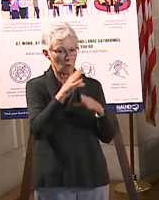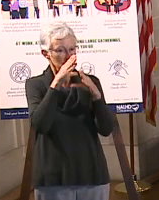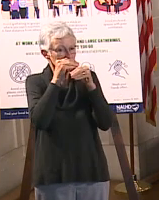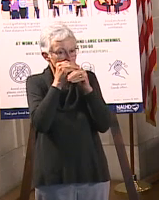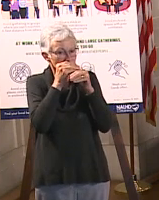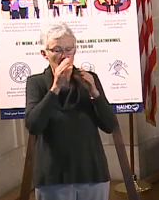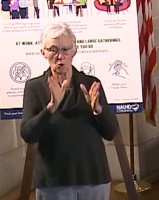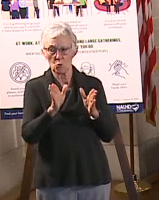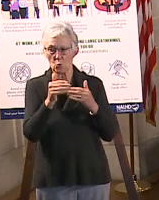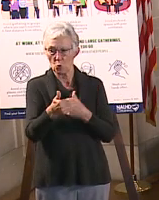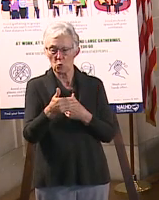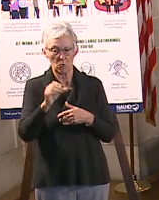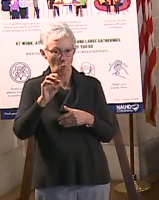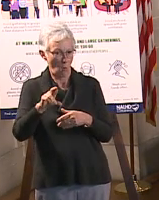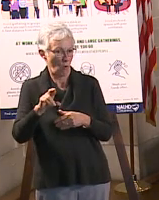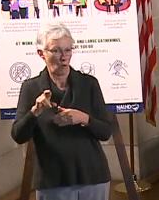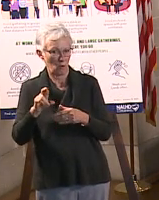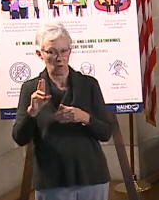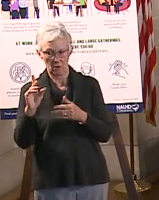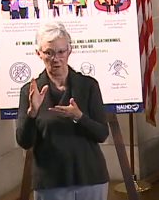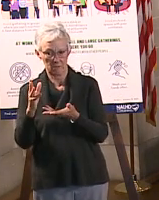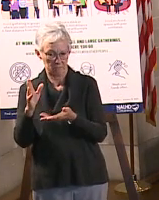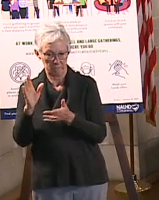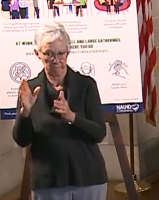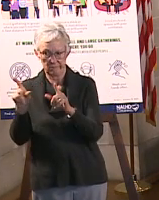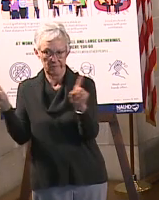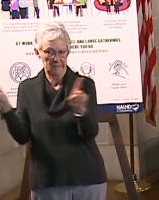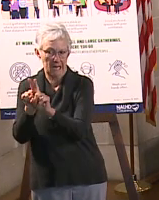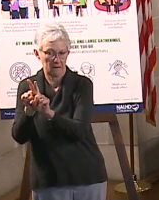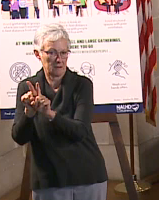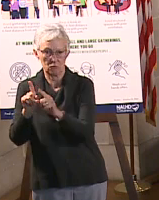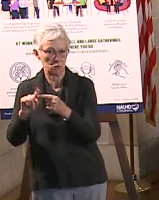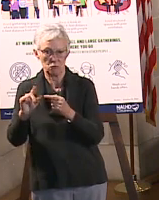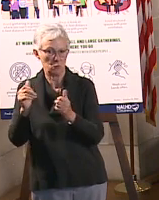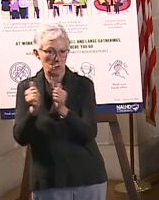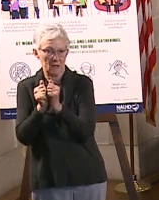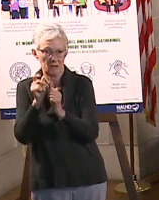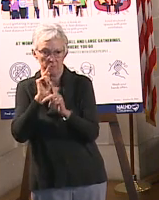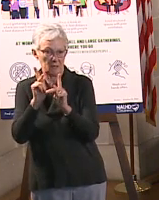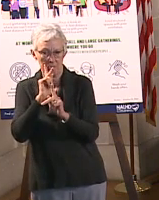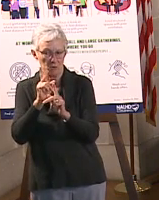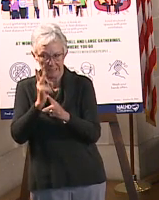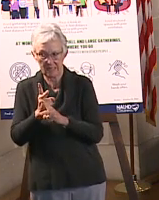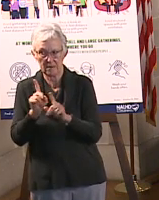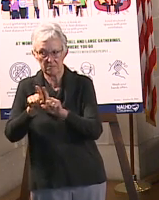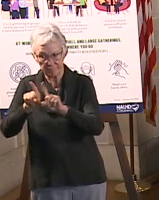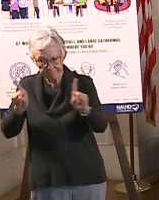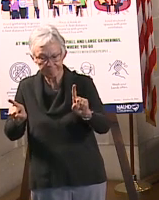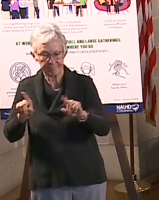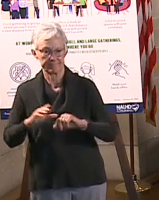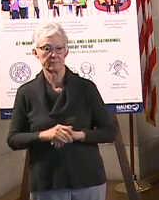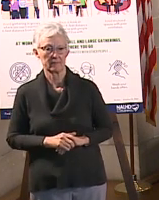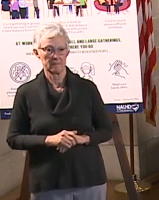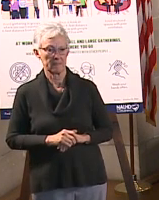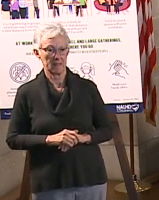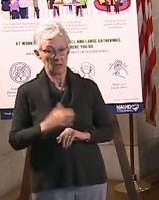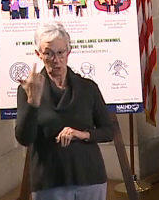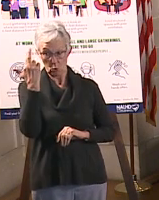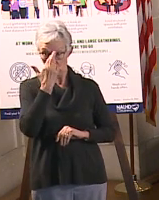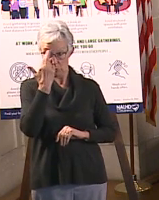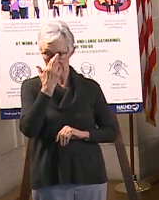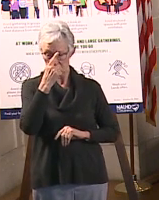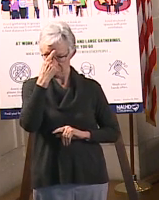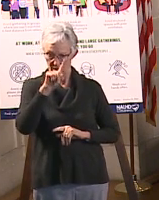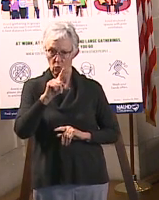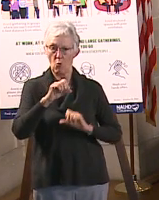person to person. You avoid the 3 C's, you'll help slow down the spread of the virus as well. And all this is about making sure we preserve our hospital capacity here in the